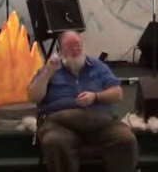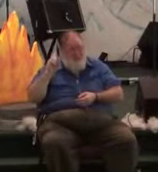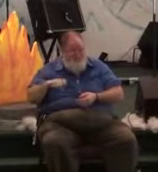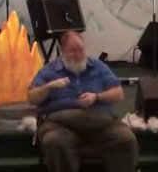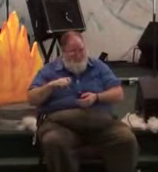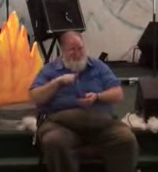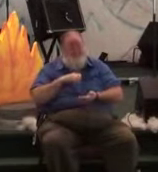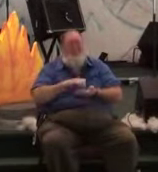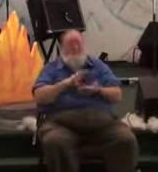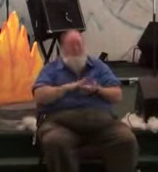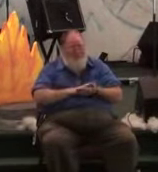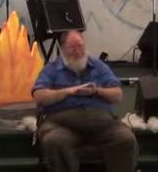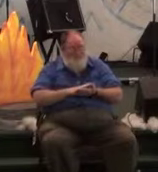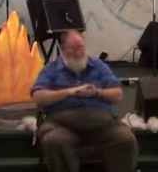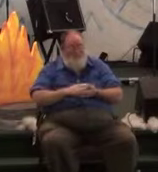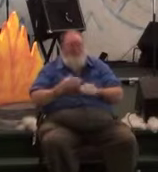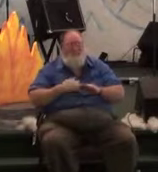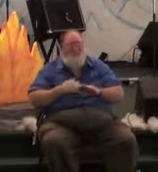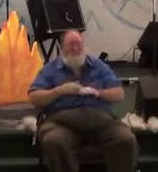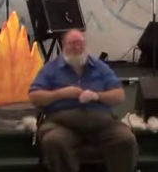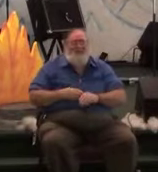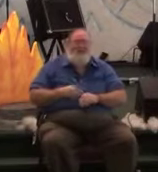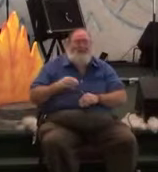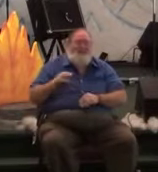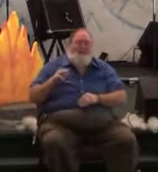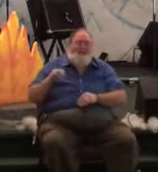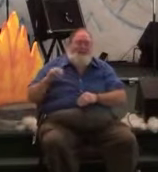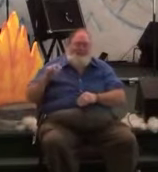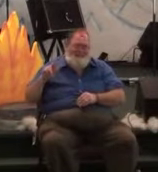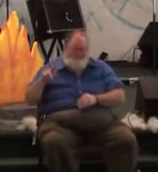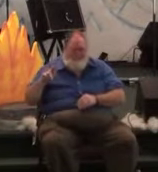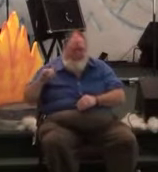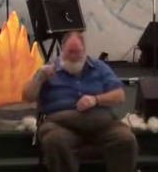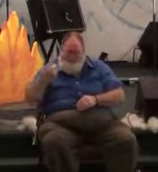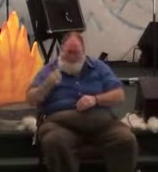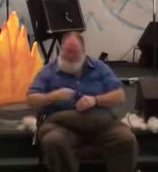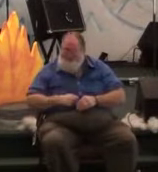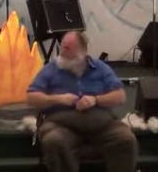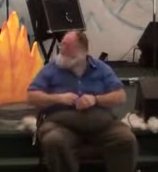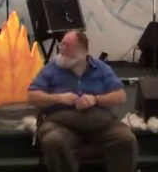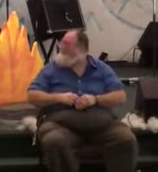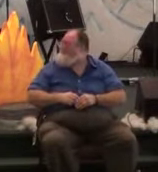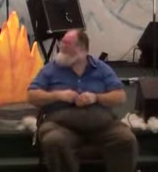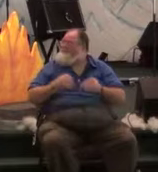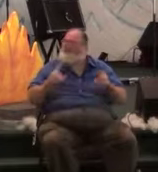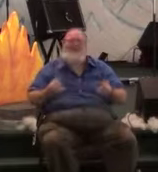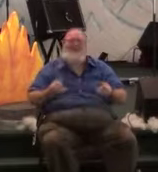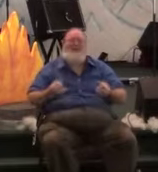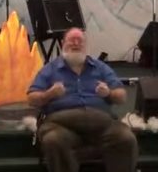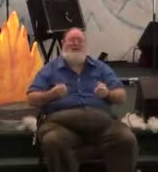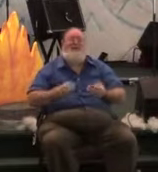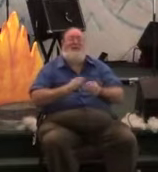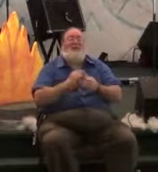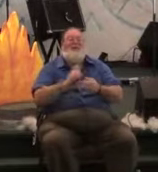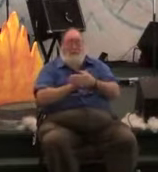Now I know why it's so cold in here, because she's got all these snowy mountains that hit me. This week is Winter Wonderland for